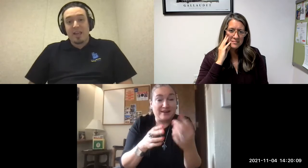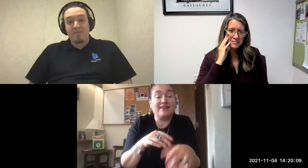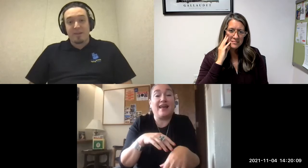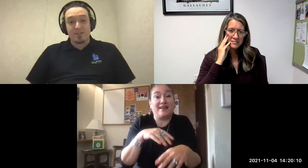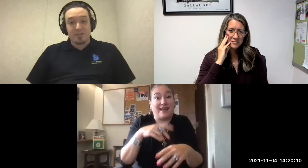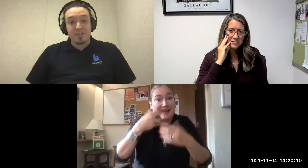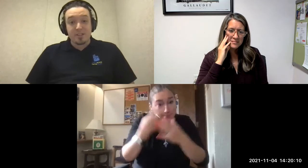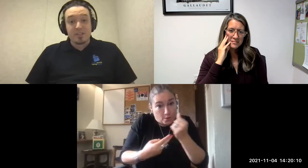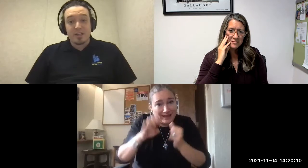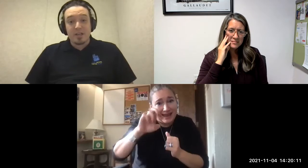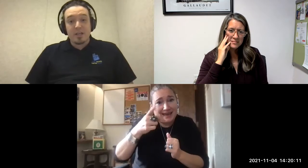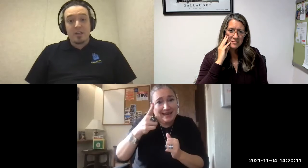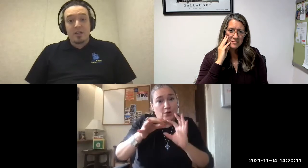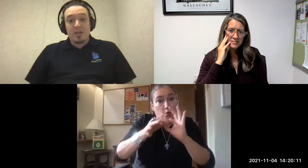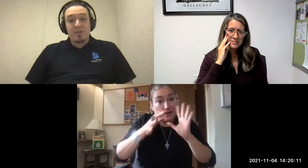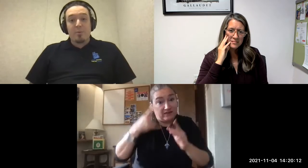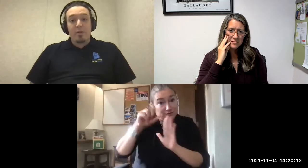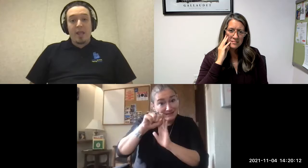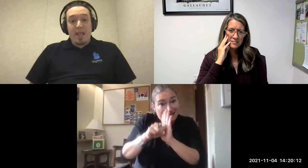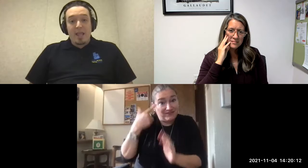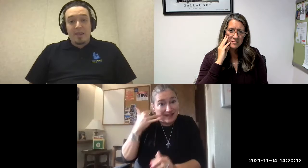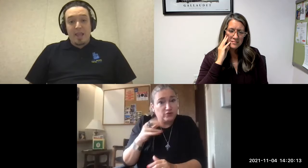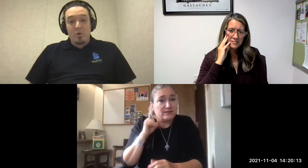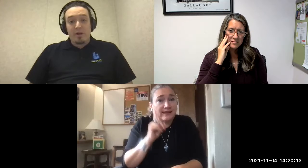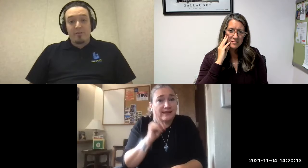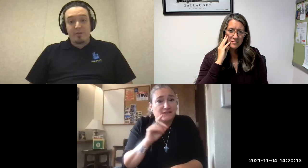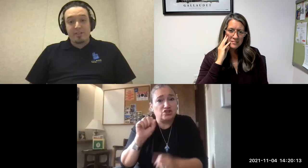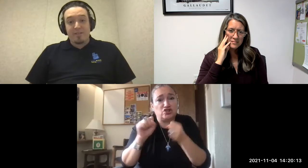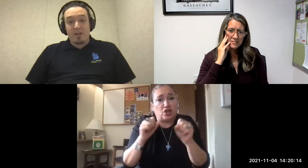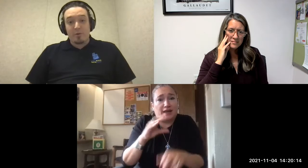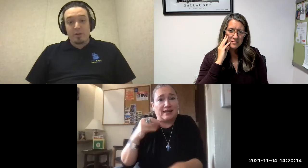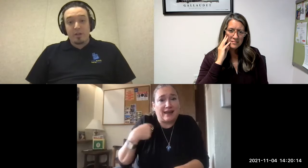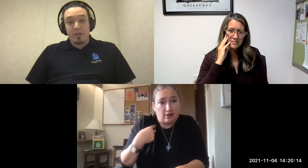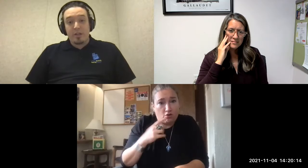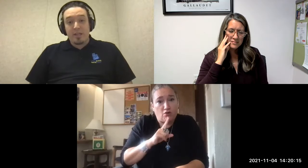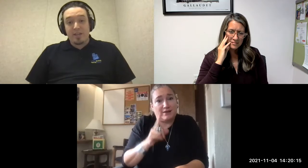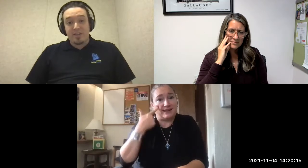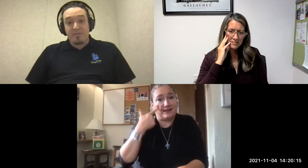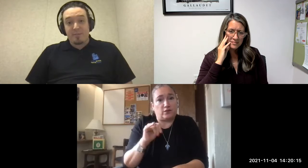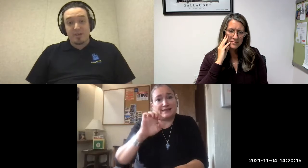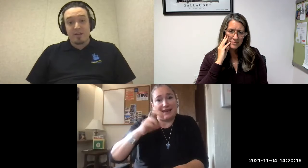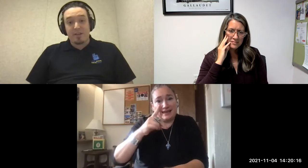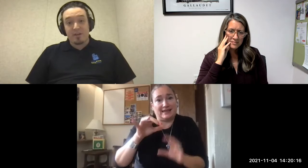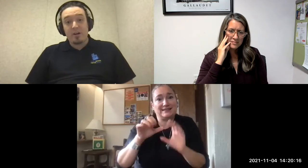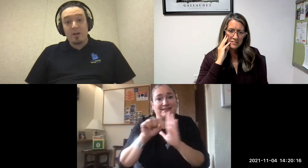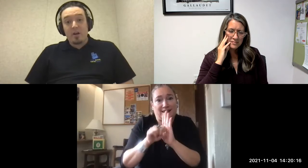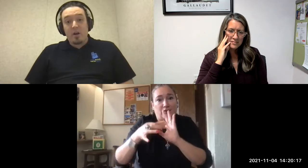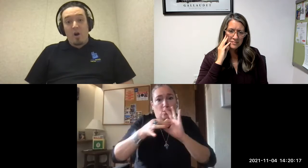K Family Services. So both the EDI coordinator for the state of California is deaf. Myself and the other